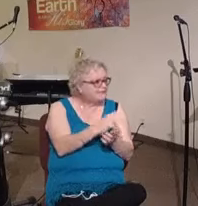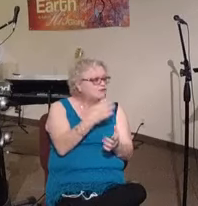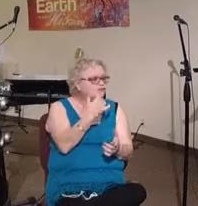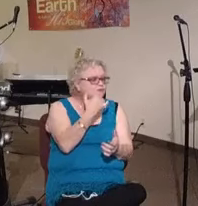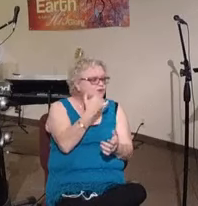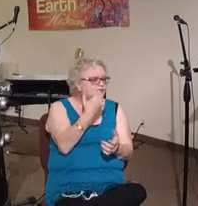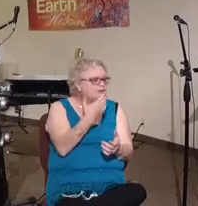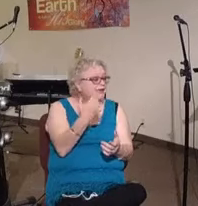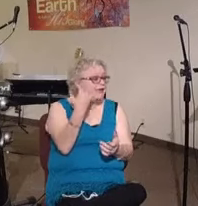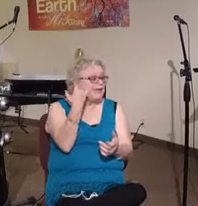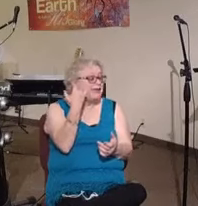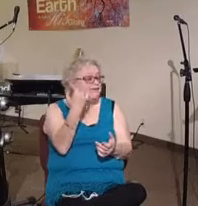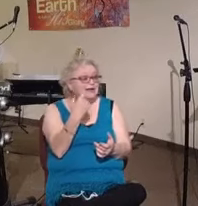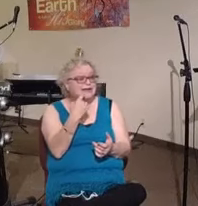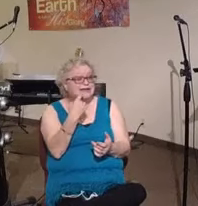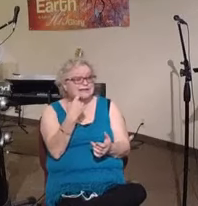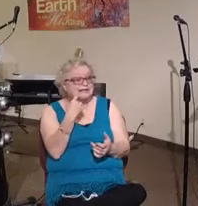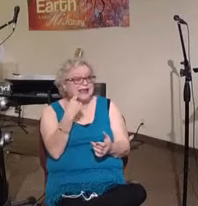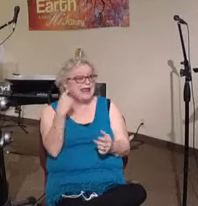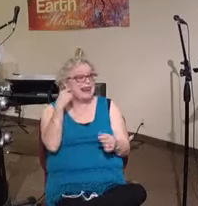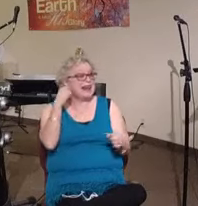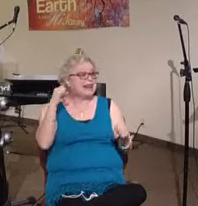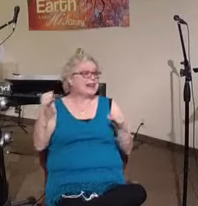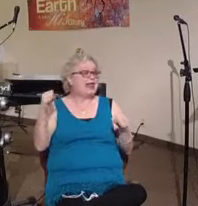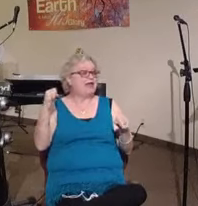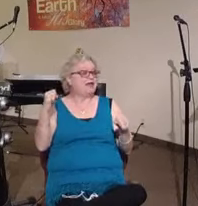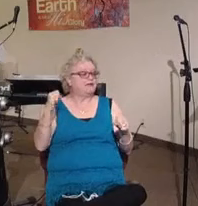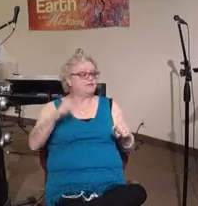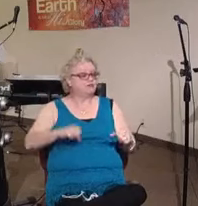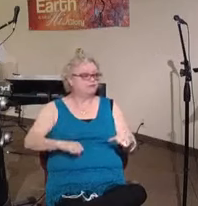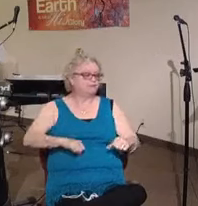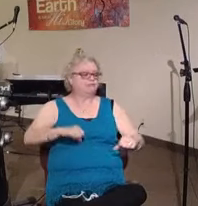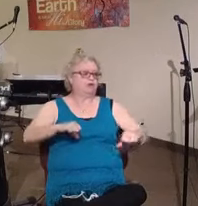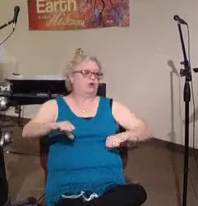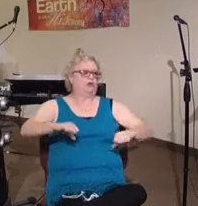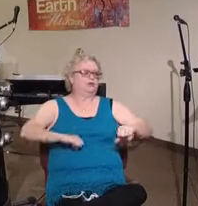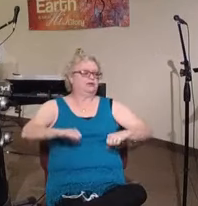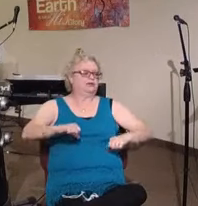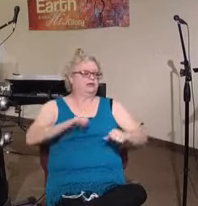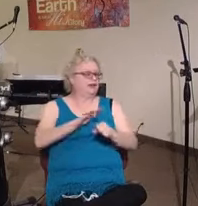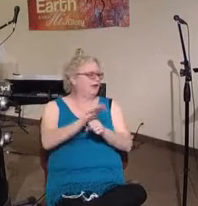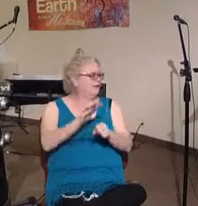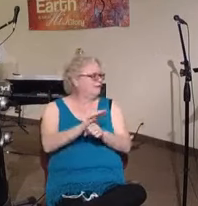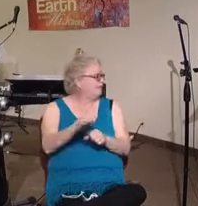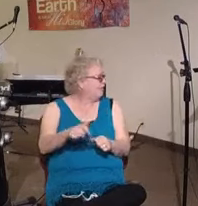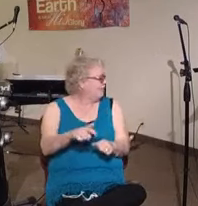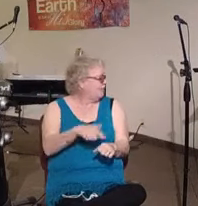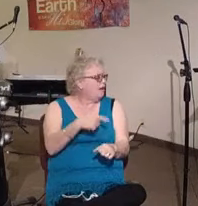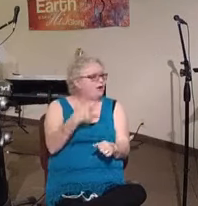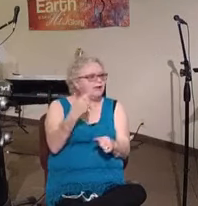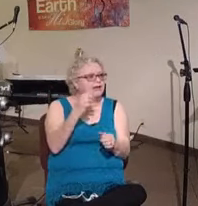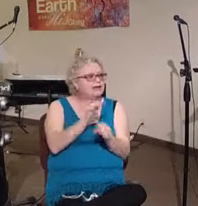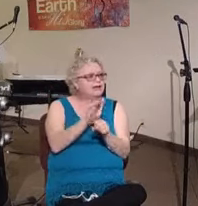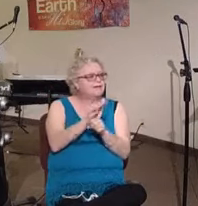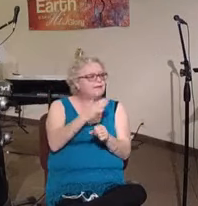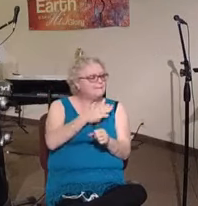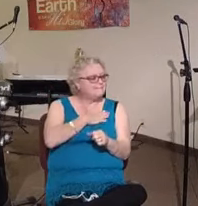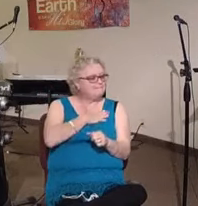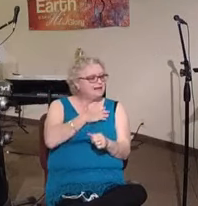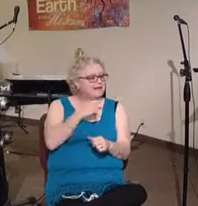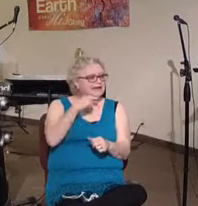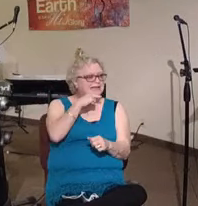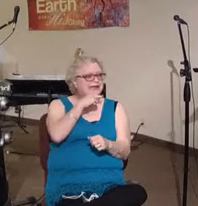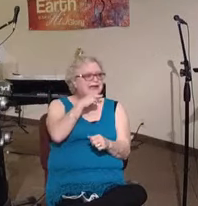today. If I say it loud enough, strong enough, bold enough, long enough, my lie becomes